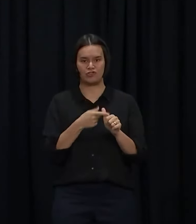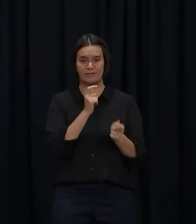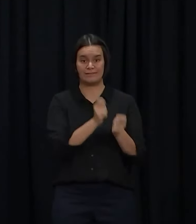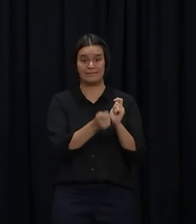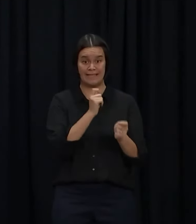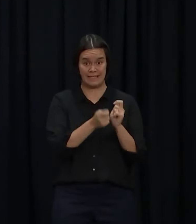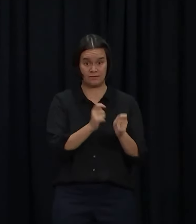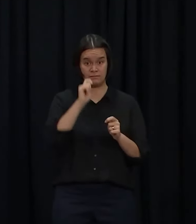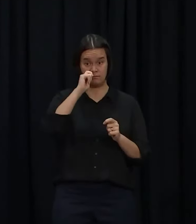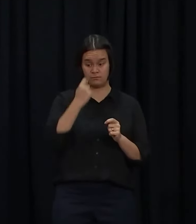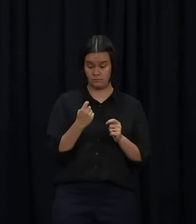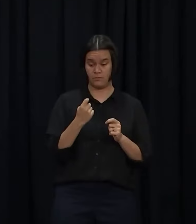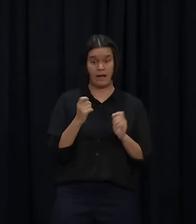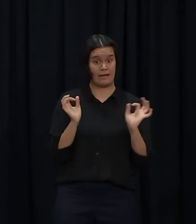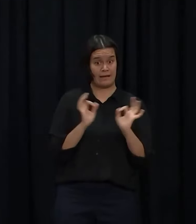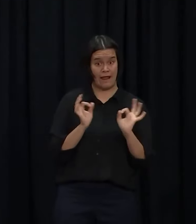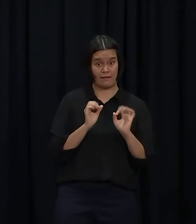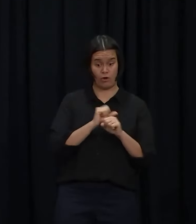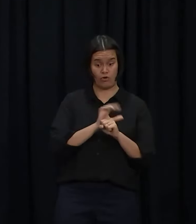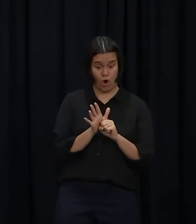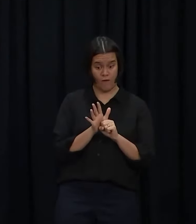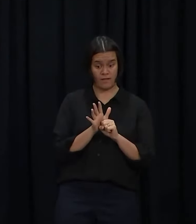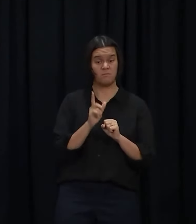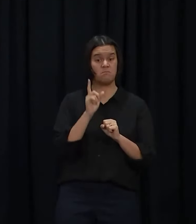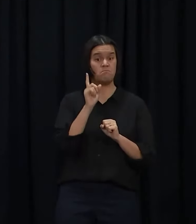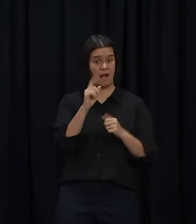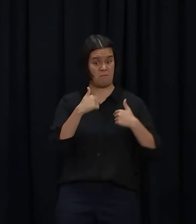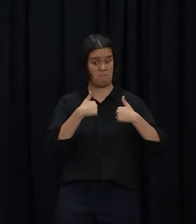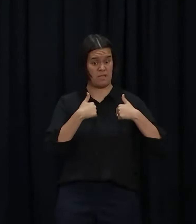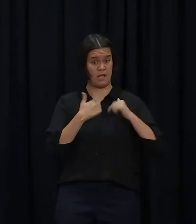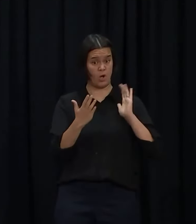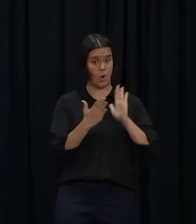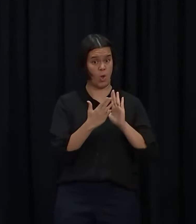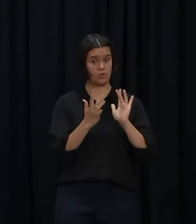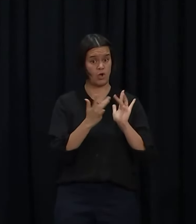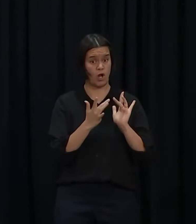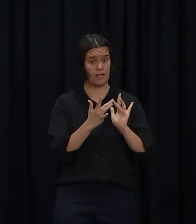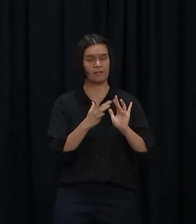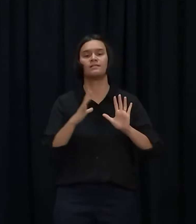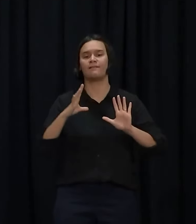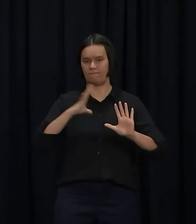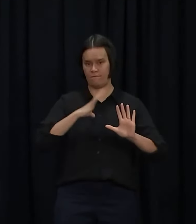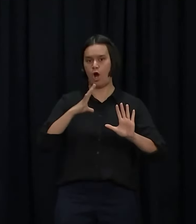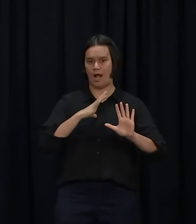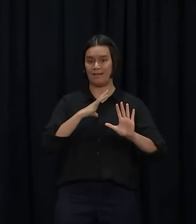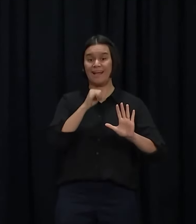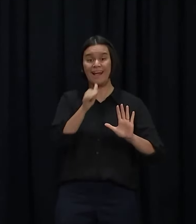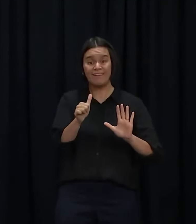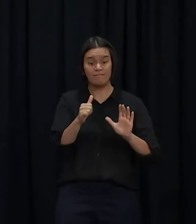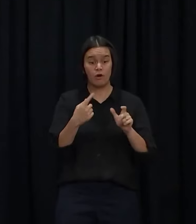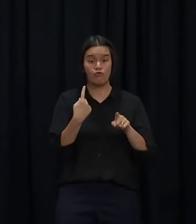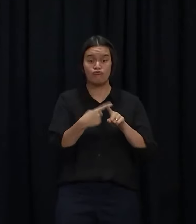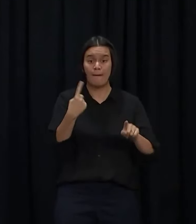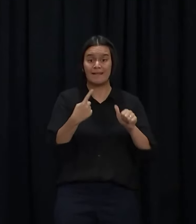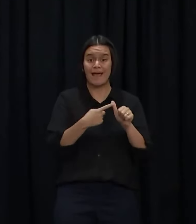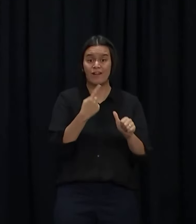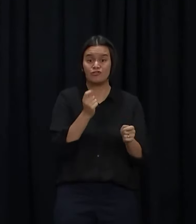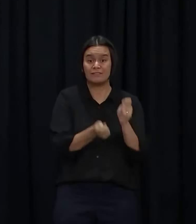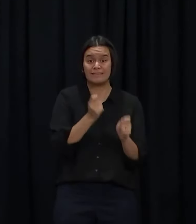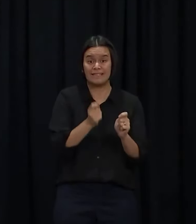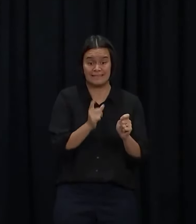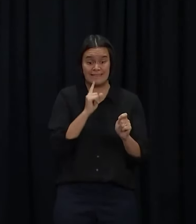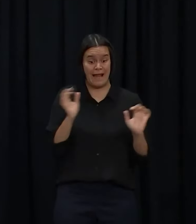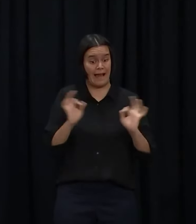that we're likely to use across the course of the Omicron outbreak, but more detail on when we'll kick that in tomorrow. More